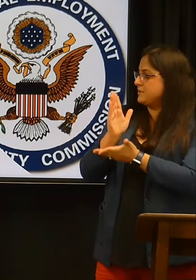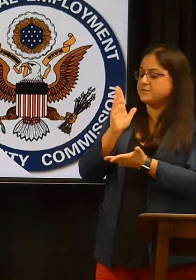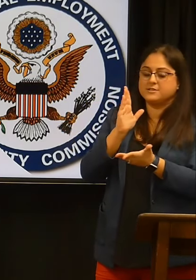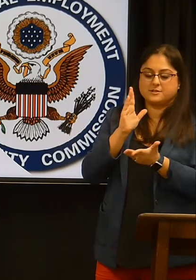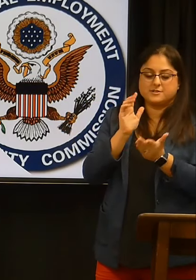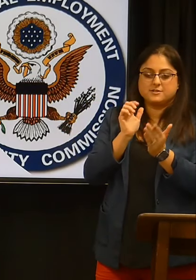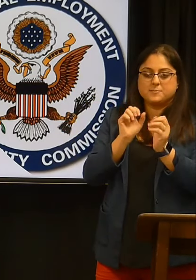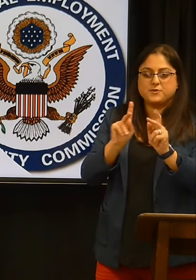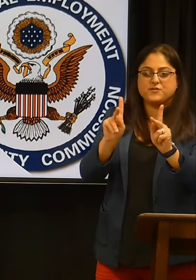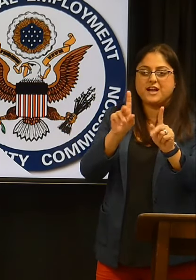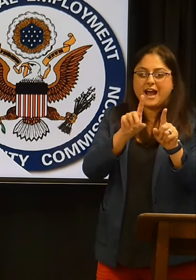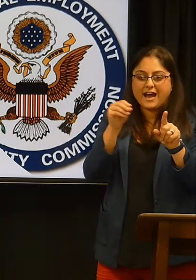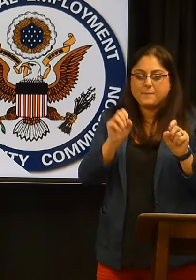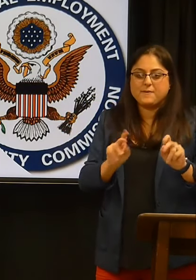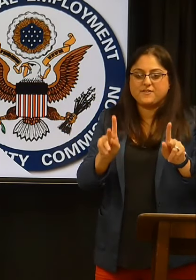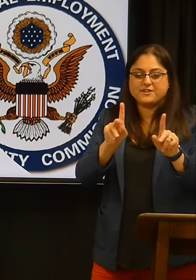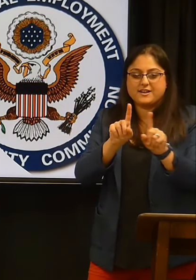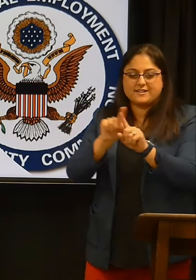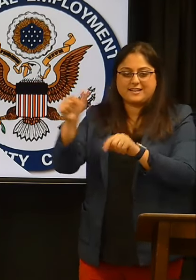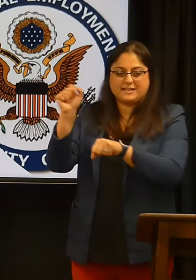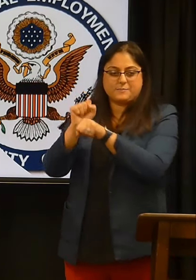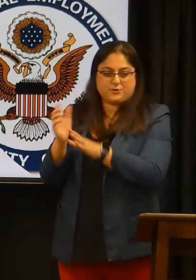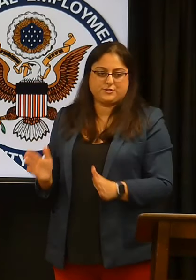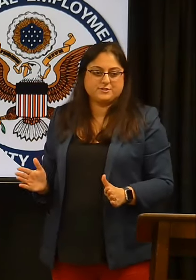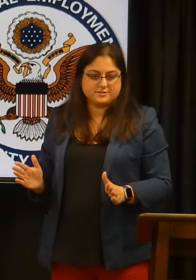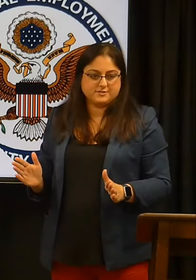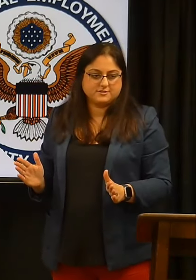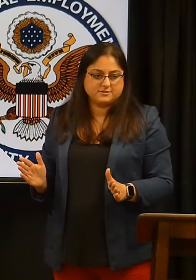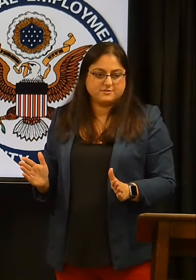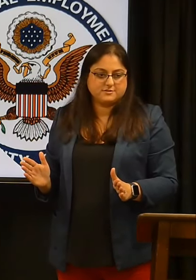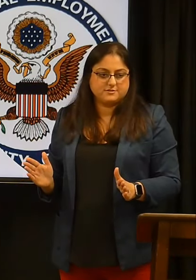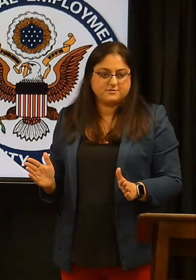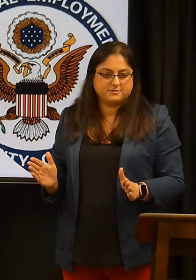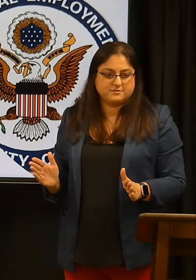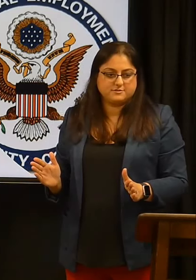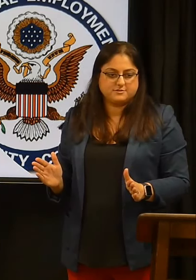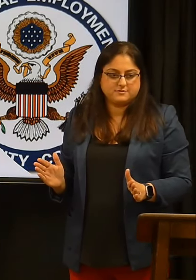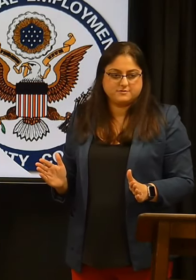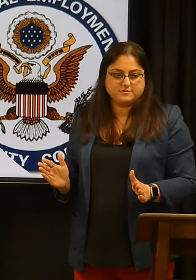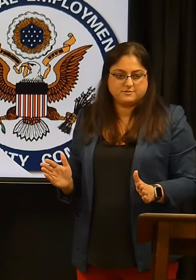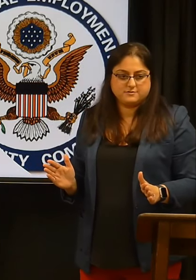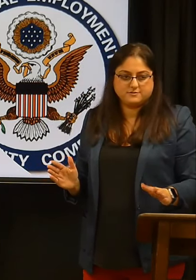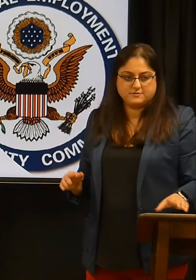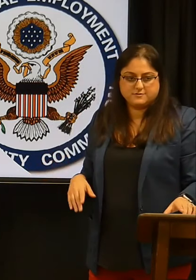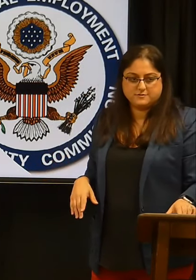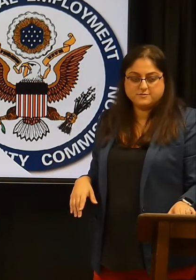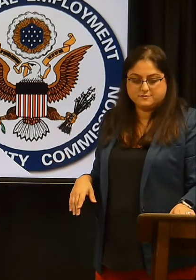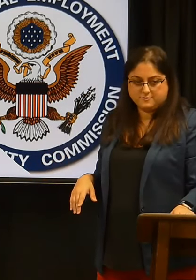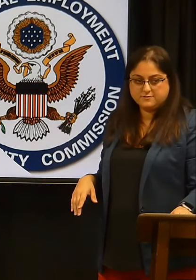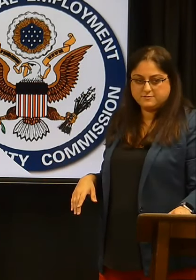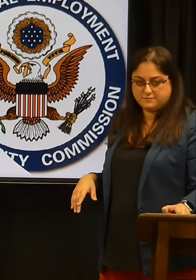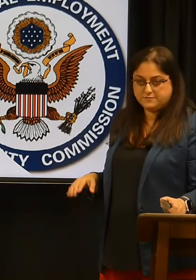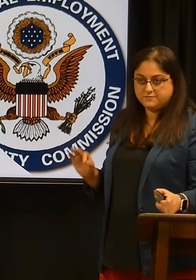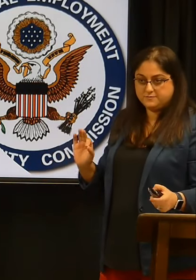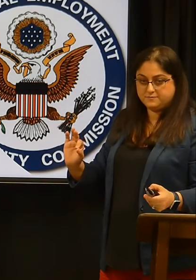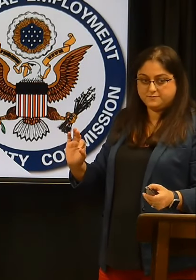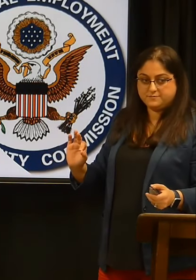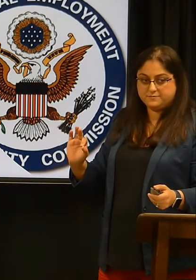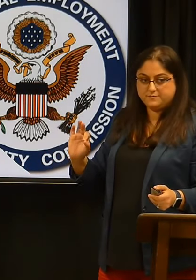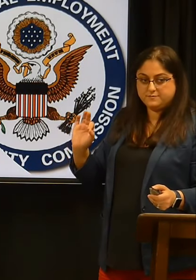And also so that people with disabilities have the same rights as and same access to their job as any other person without